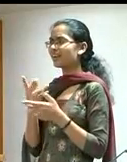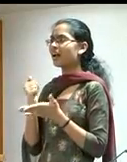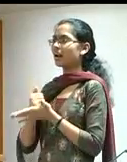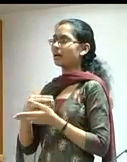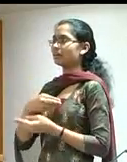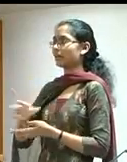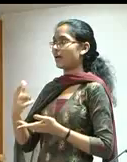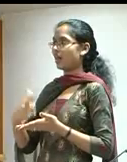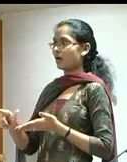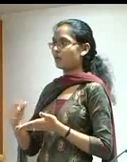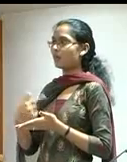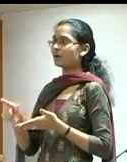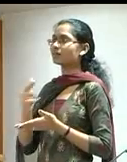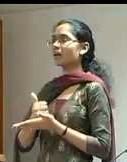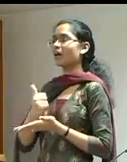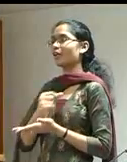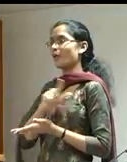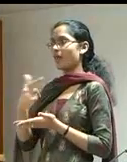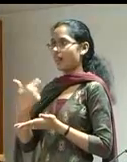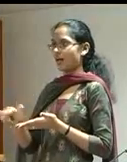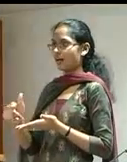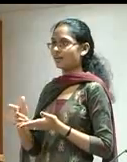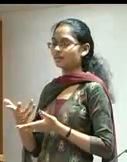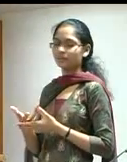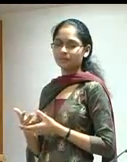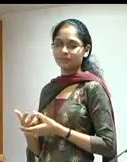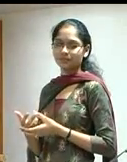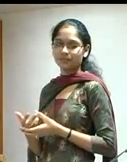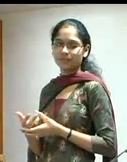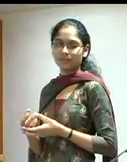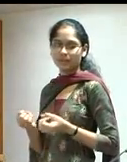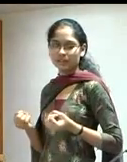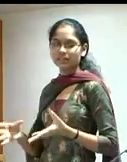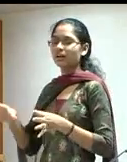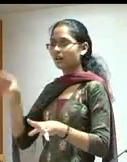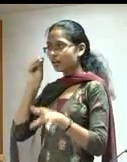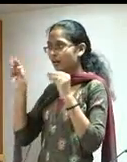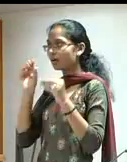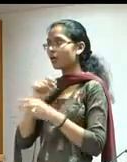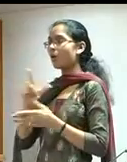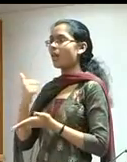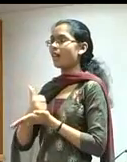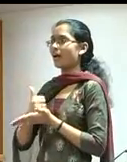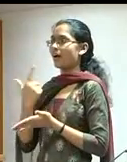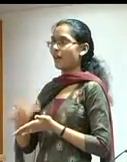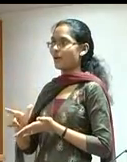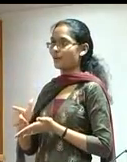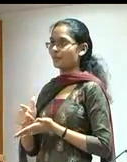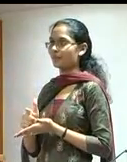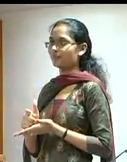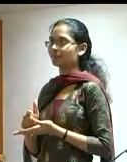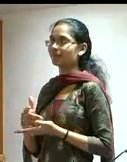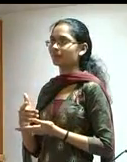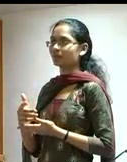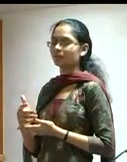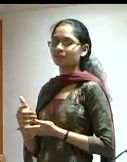right to live a meaningful life and an inclusive life and a life of dignity. And that, coupled with directive principles, also forms